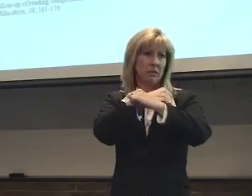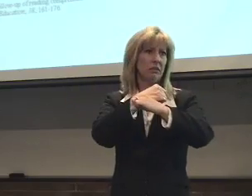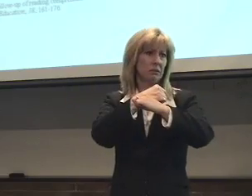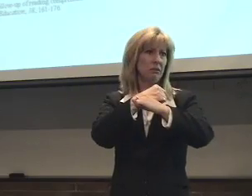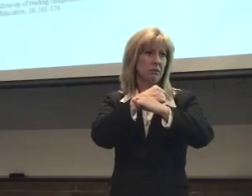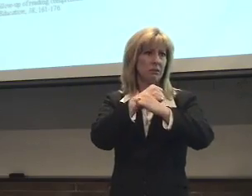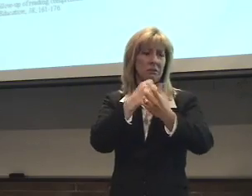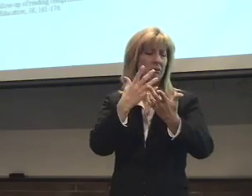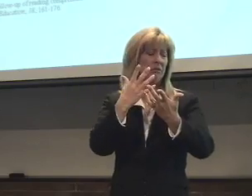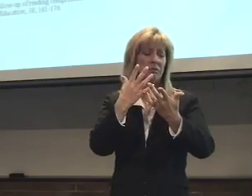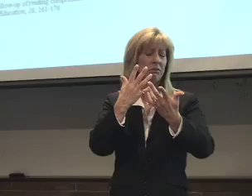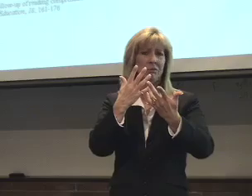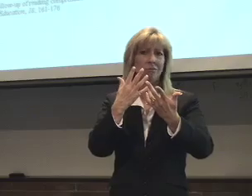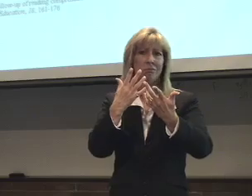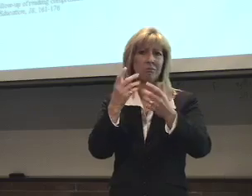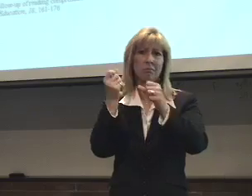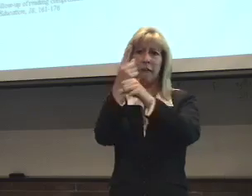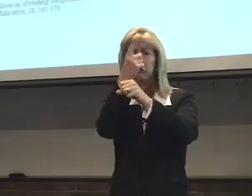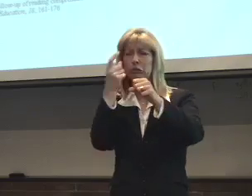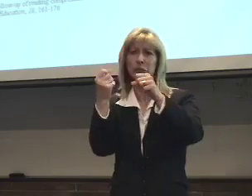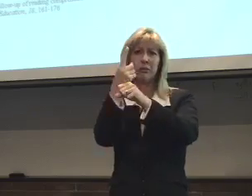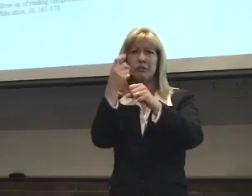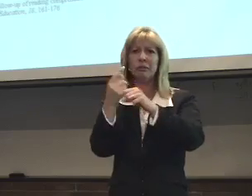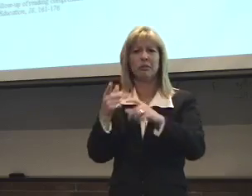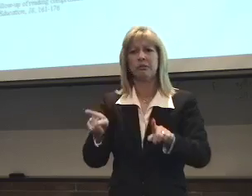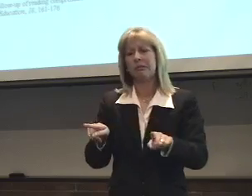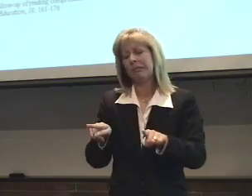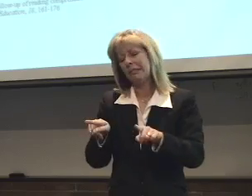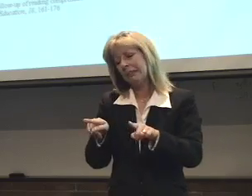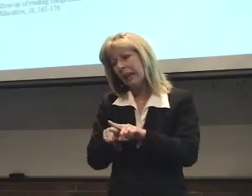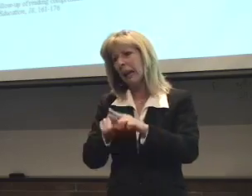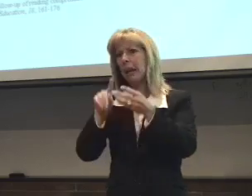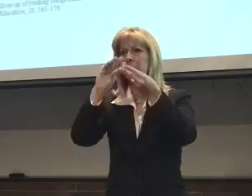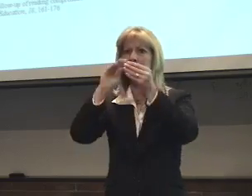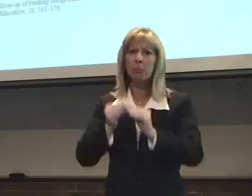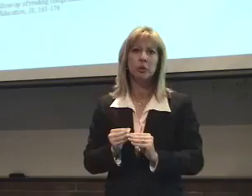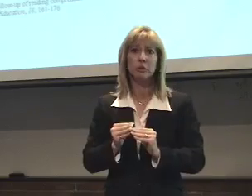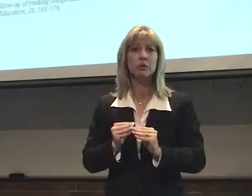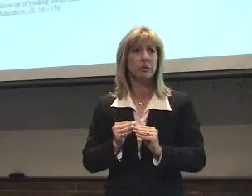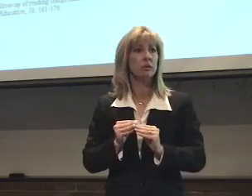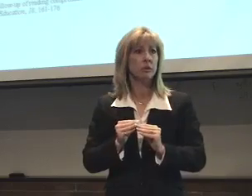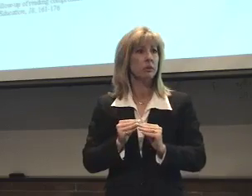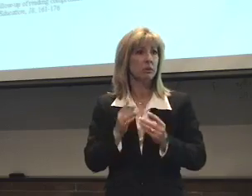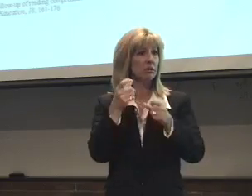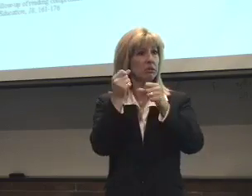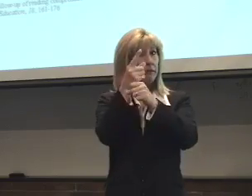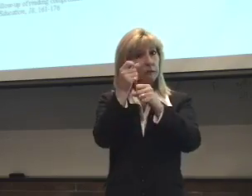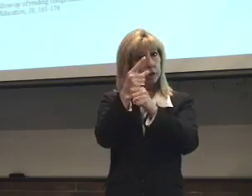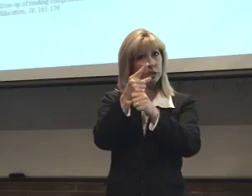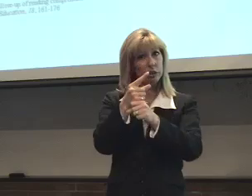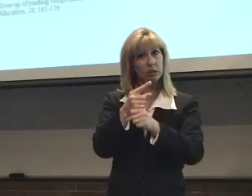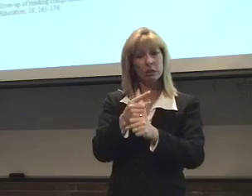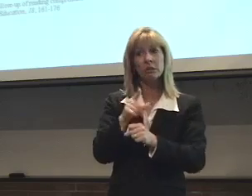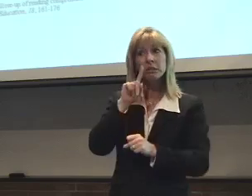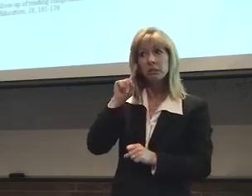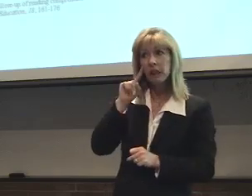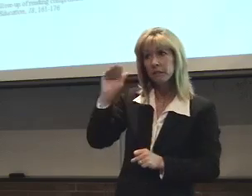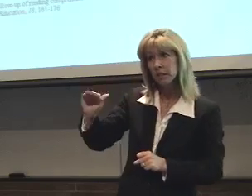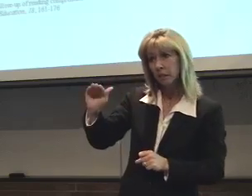after year. Most deaf kids, the average deaf kid graduates as a senior with a 3rd, 4th